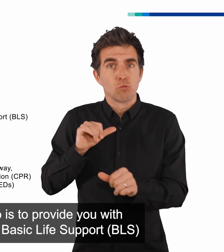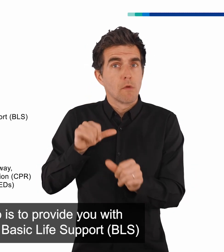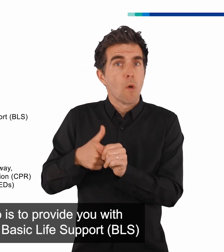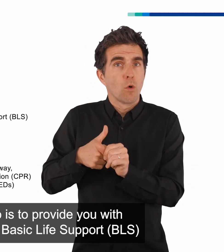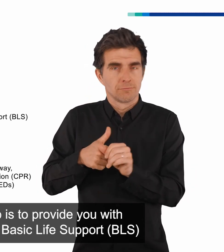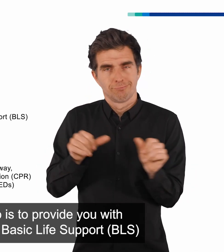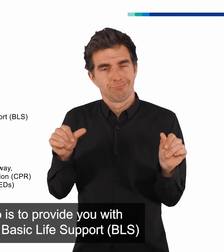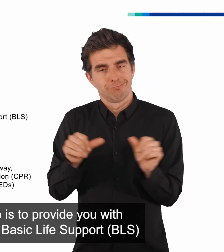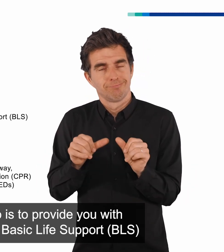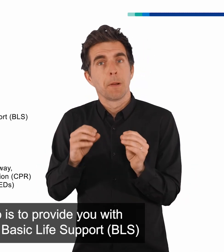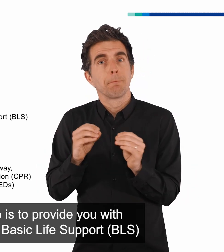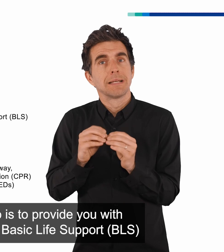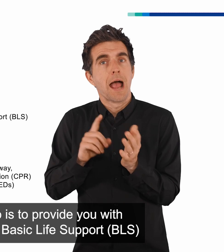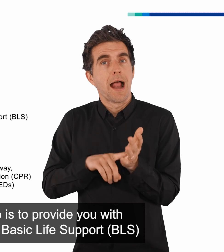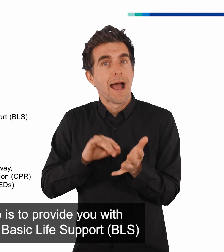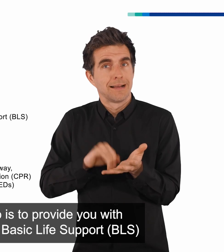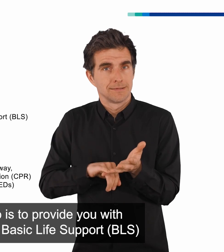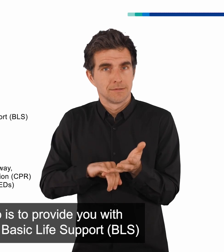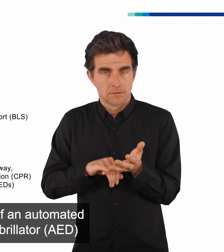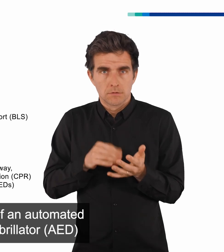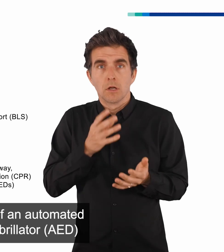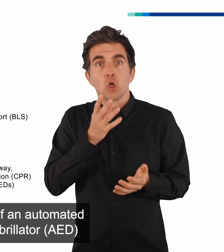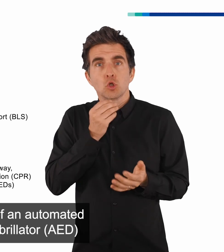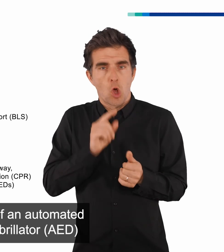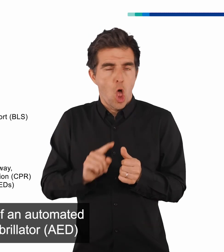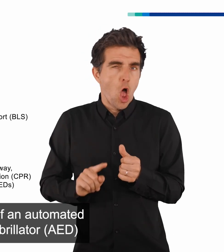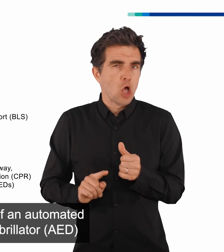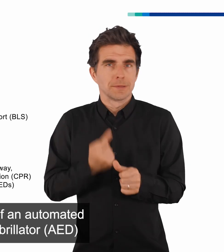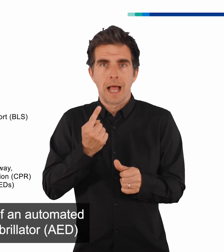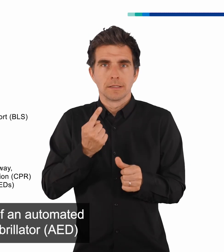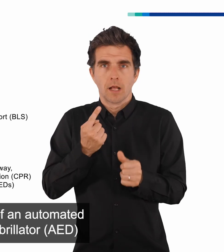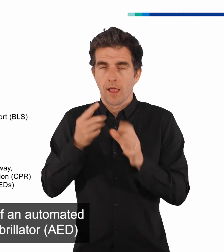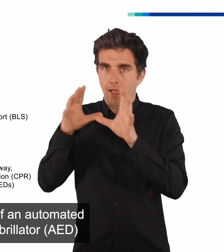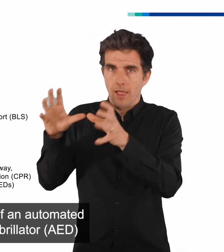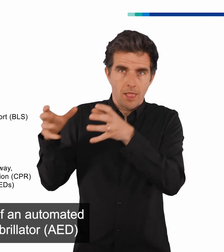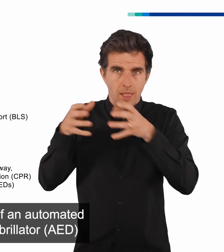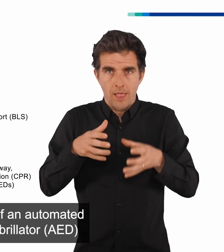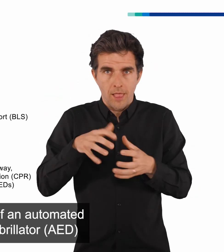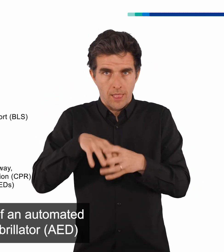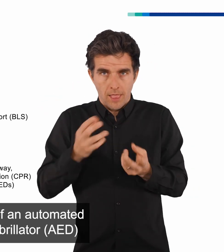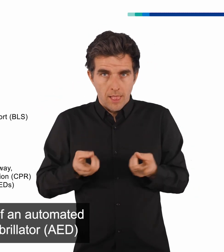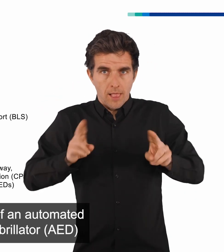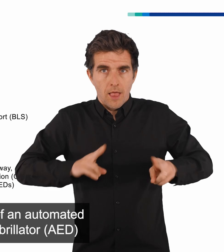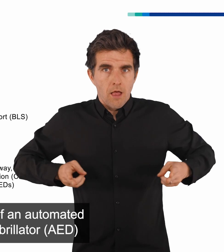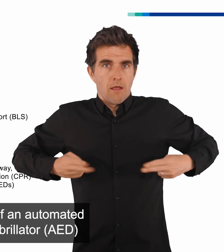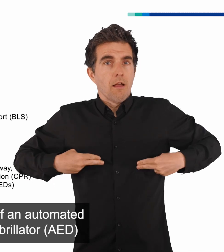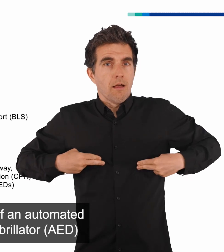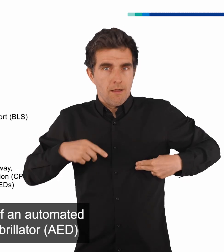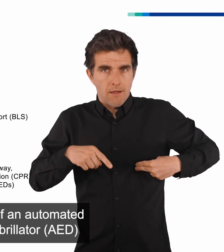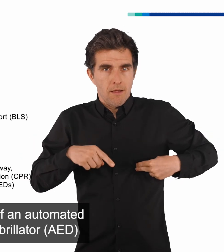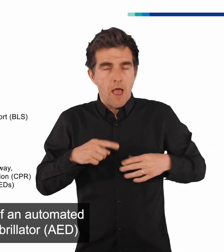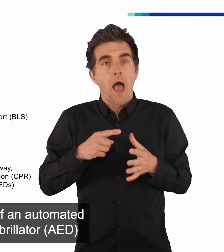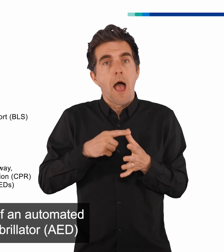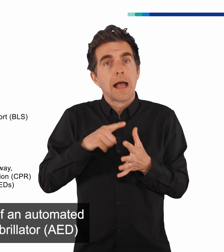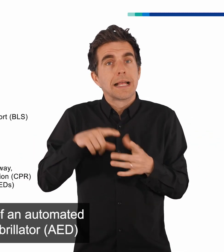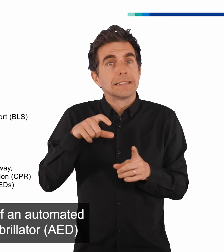of an automated external defibrillator, AED. This will include an explanation of how to